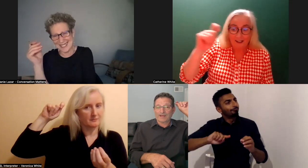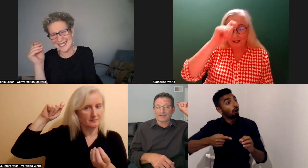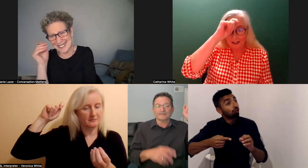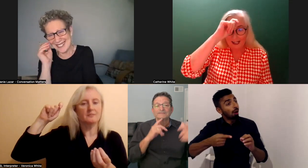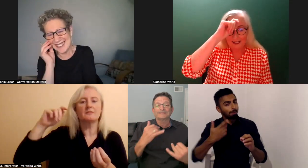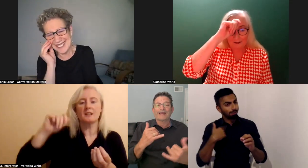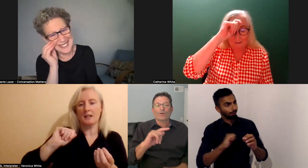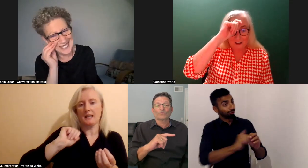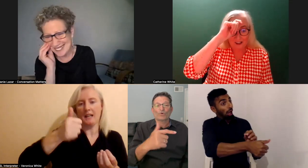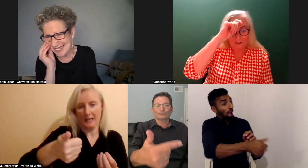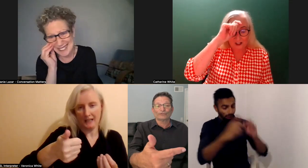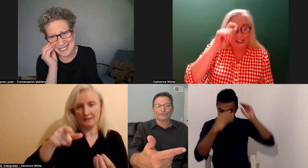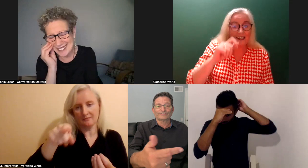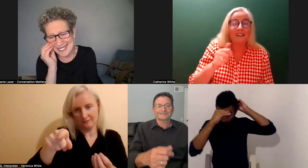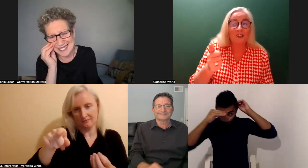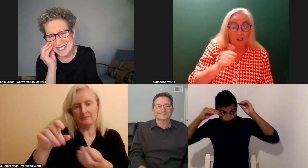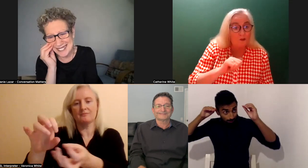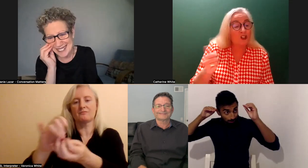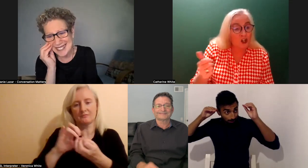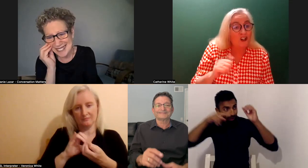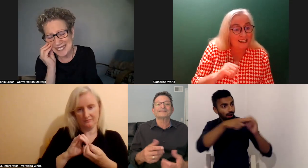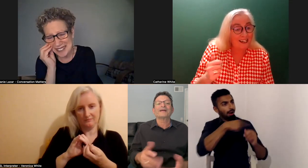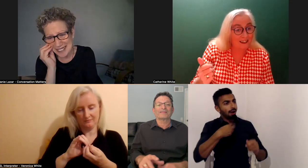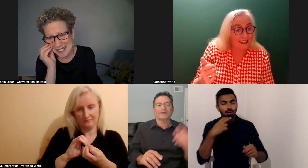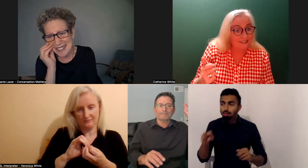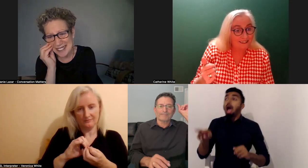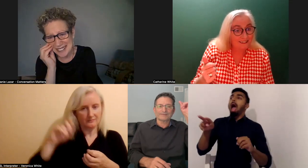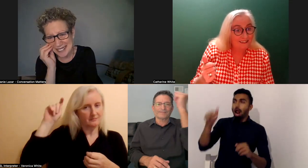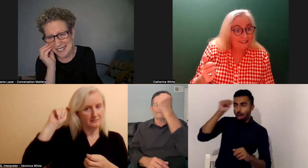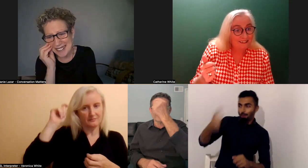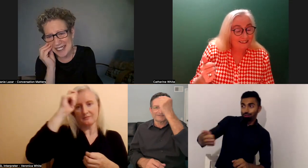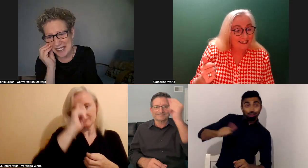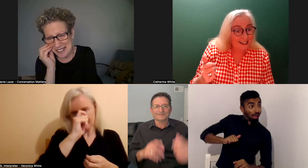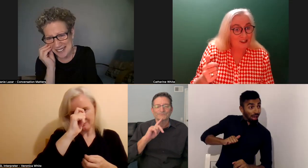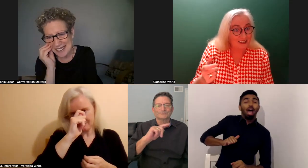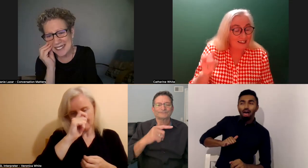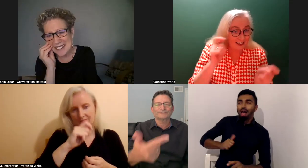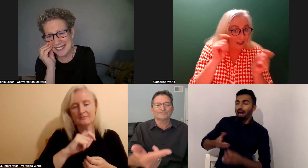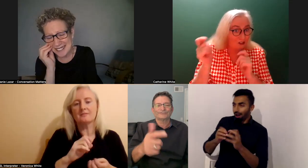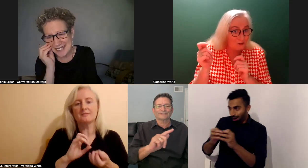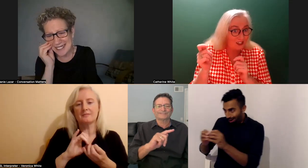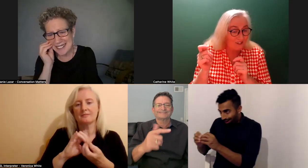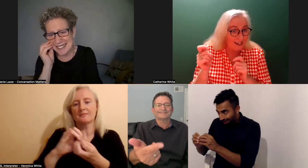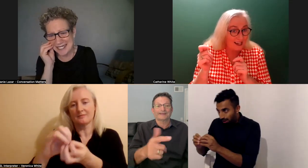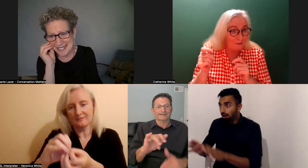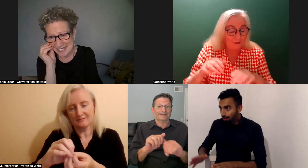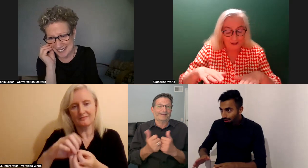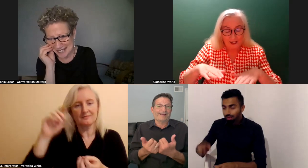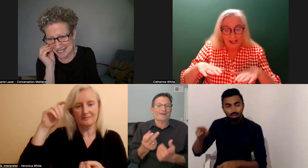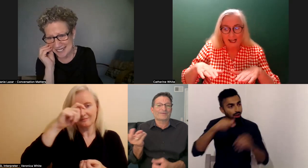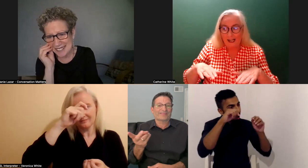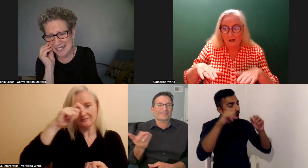turn, and then back to the front again. So it was a turn-taking exercise that they would do with the flat